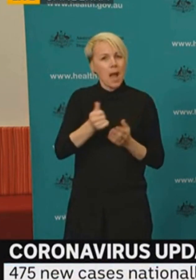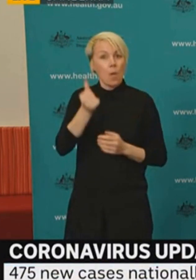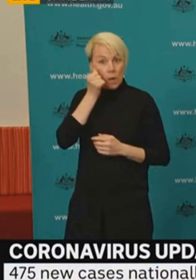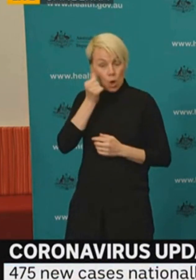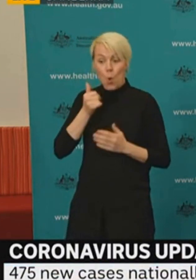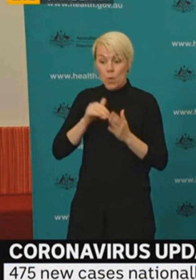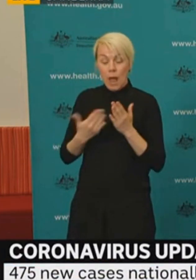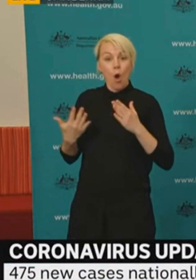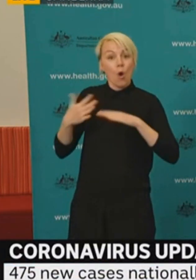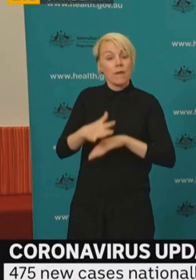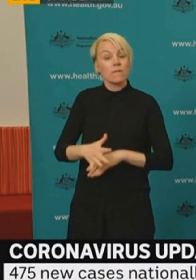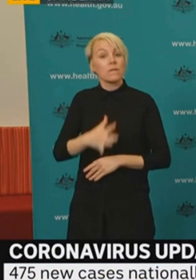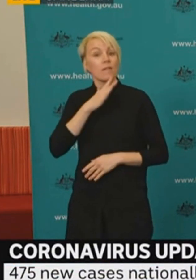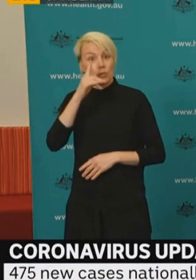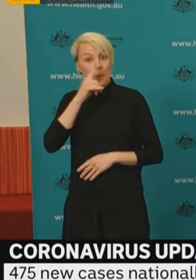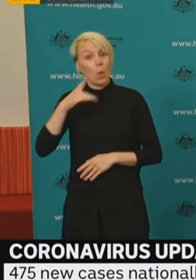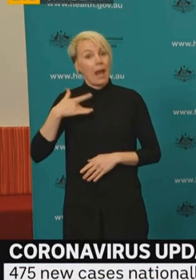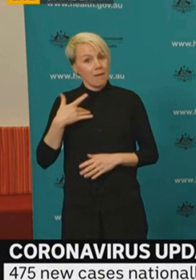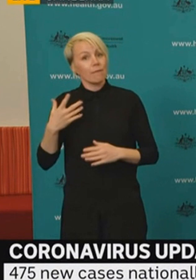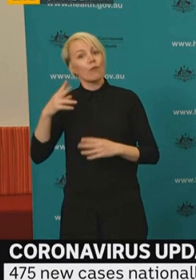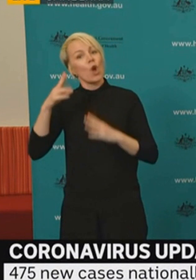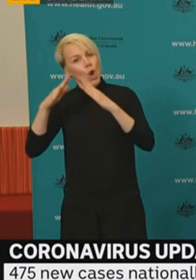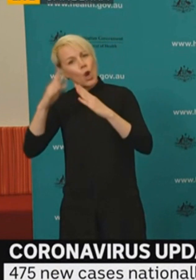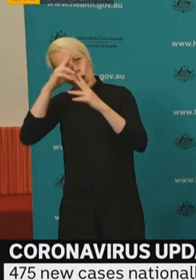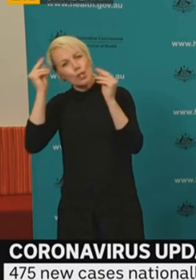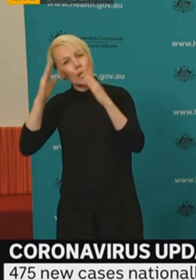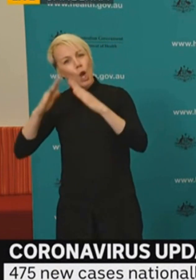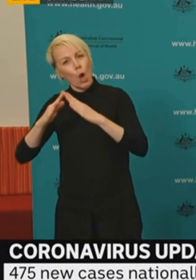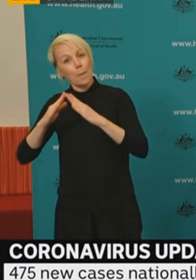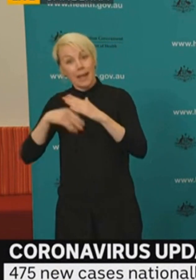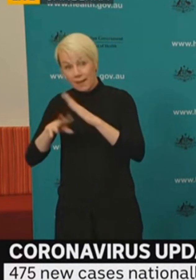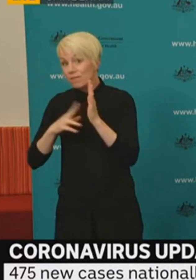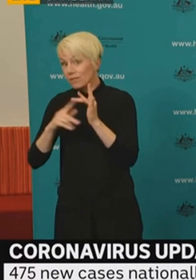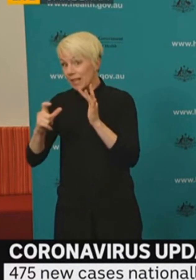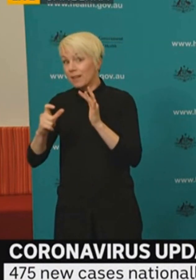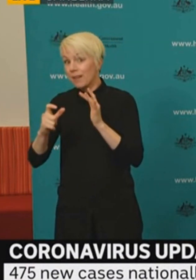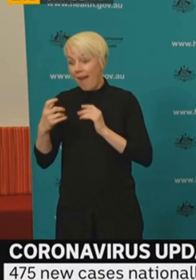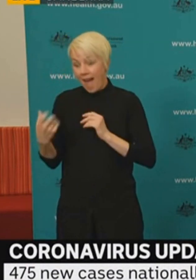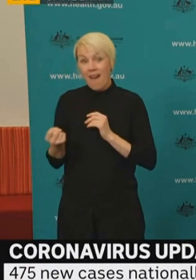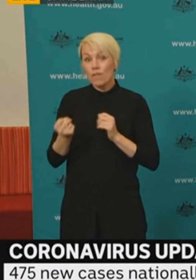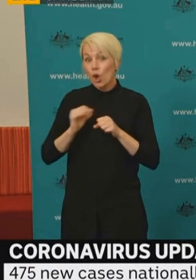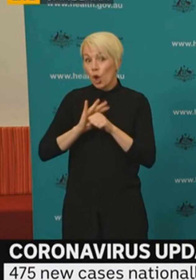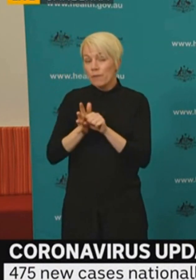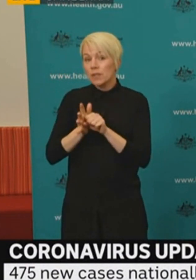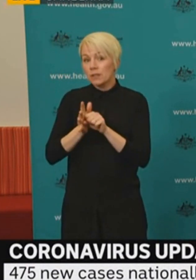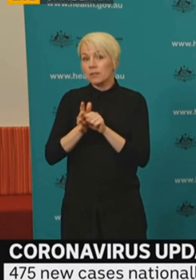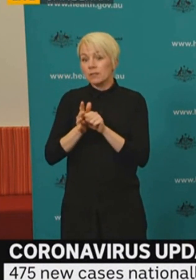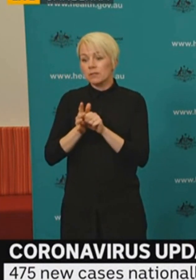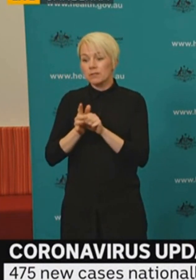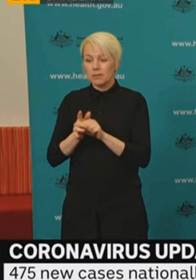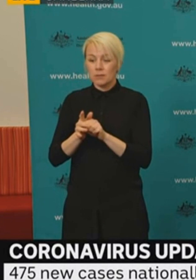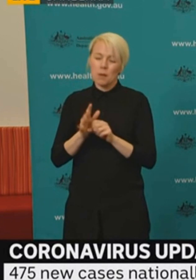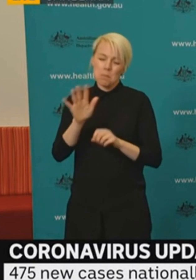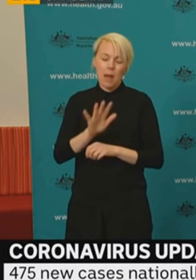with COVID-19 in aged care in Victoria, that it's about 260 of those are residents themselves